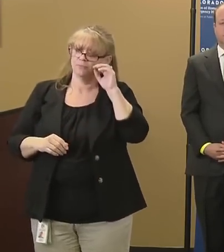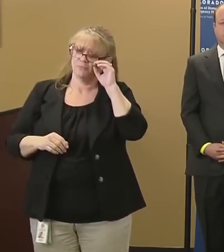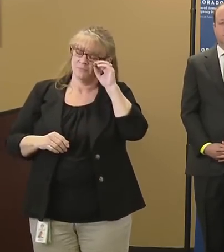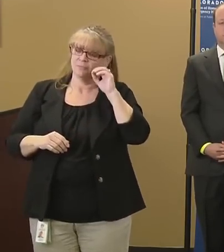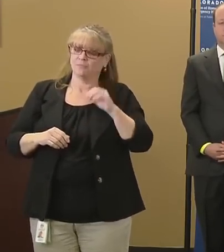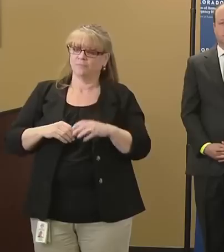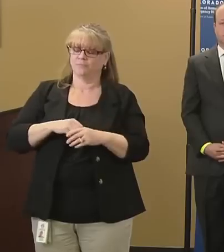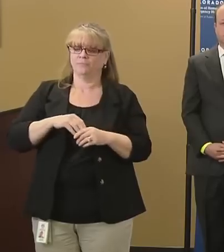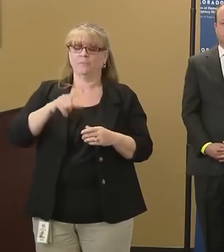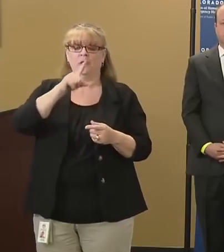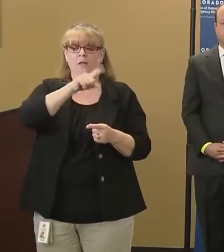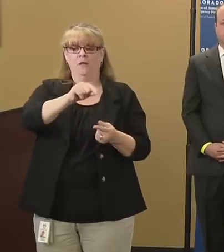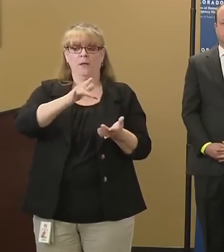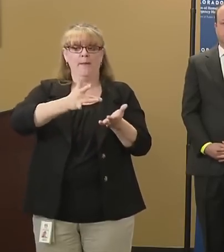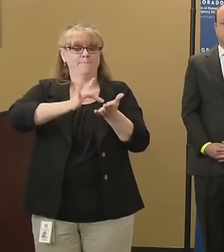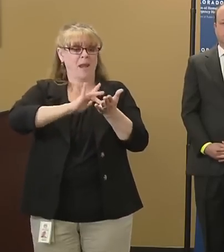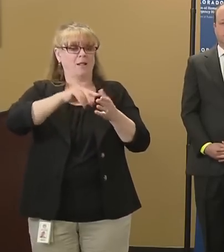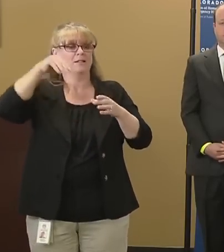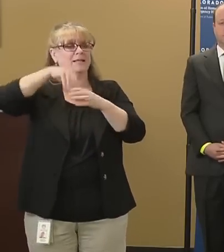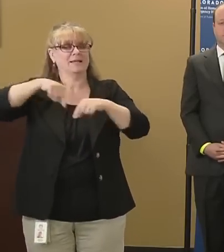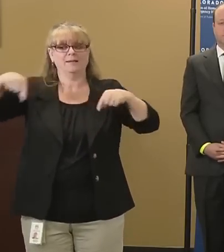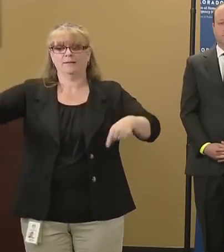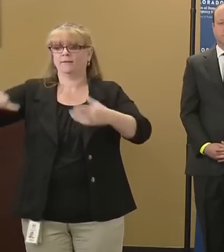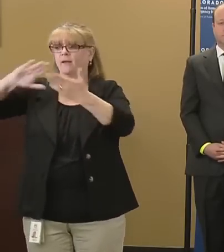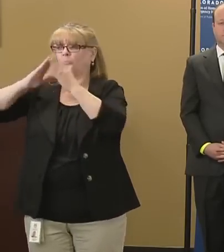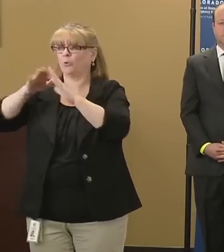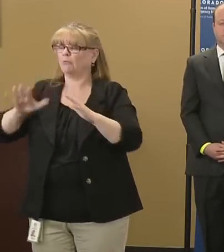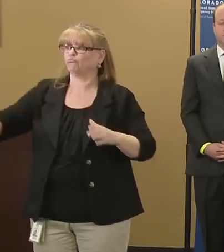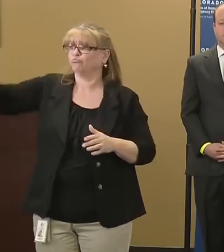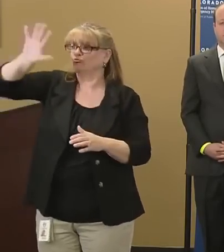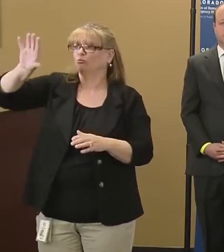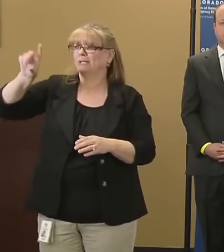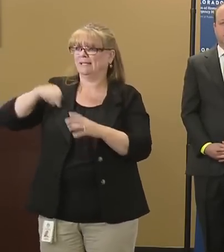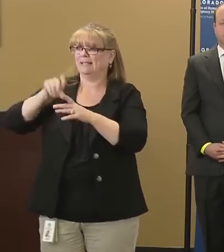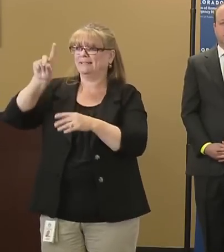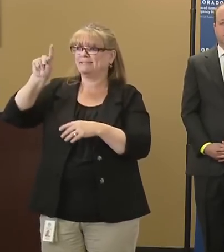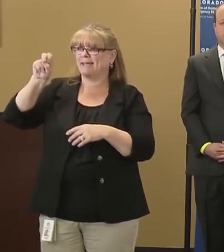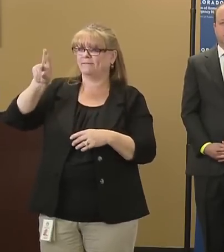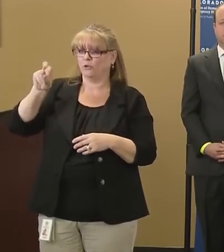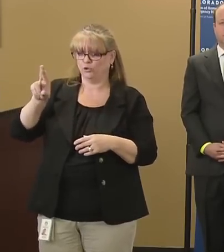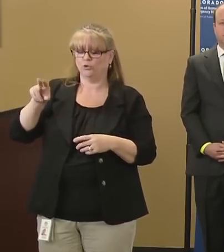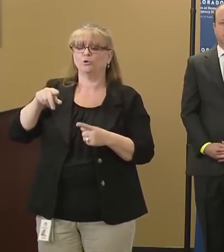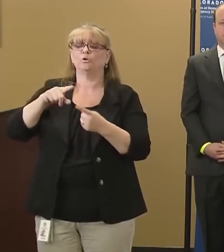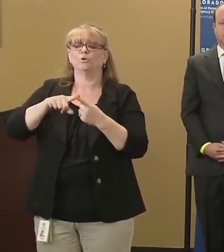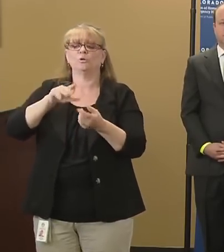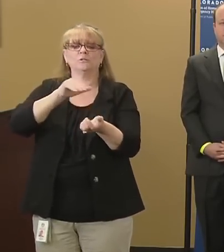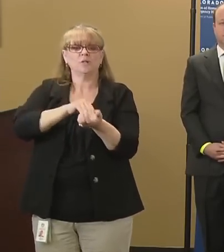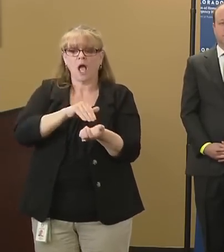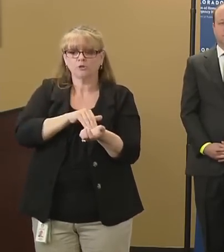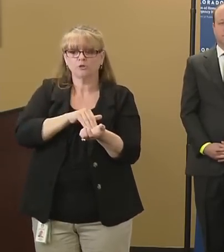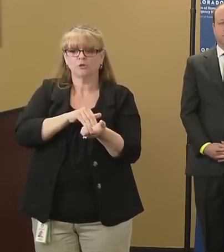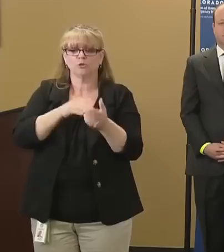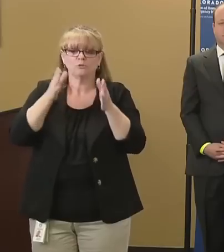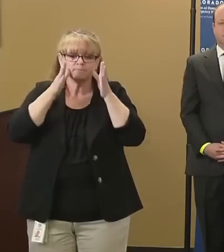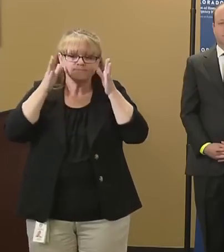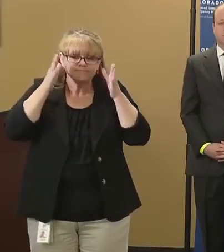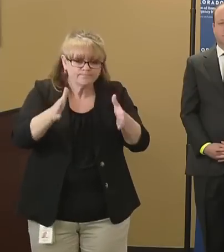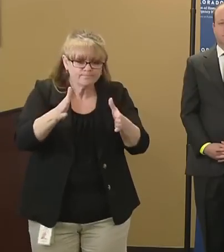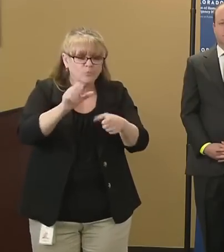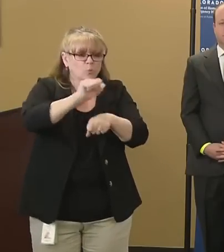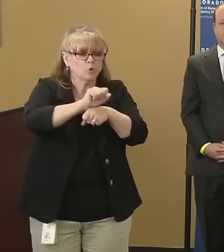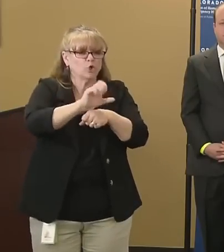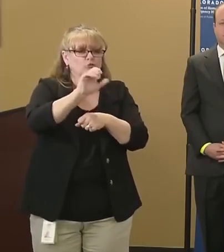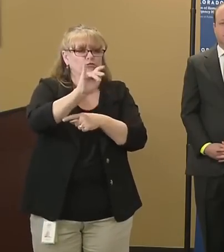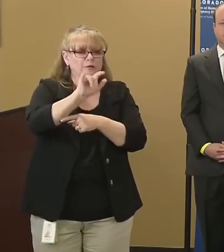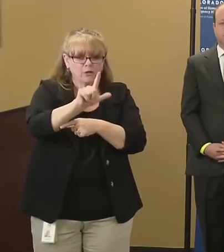in Denver and the critical care physicians across healthcare systems and hospitals have been working together to figure out how we can